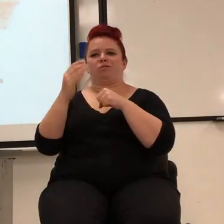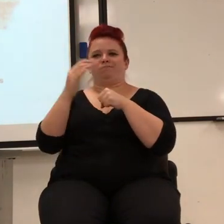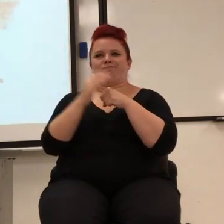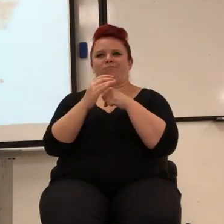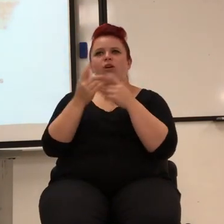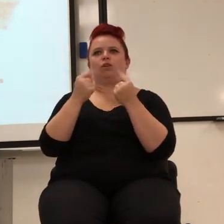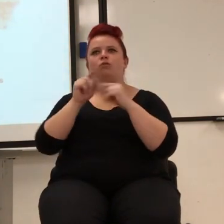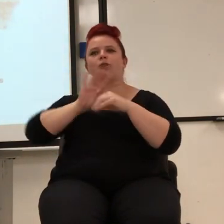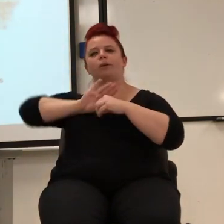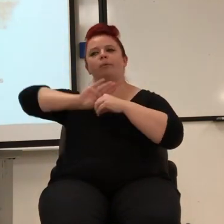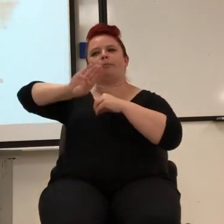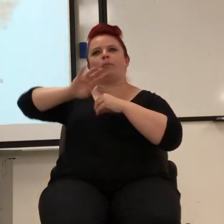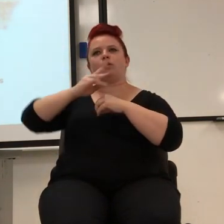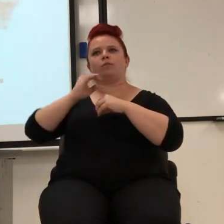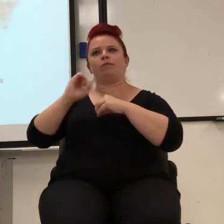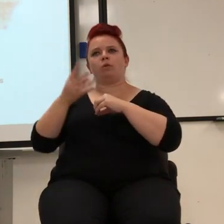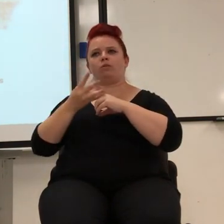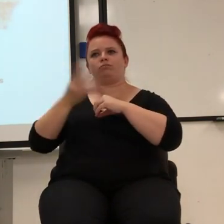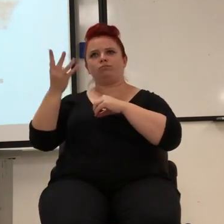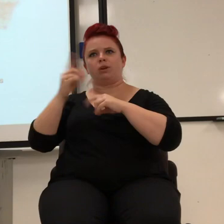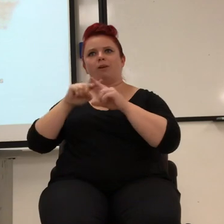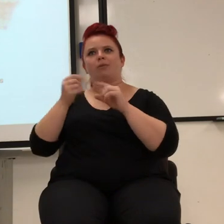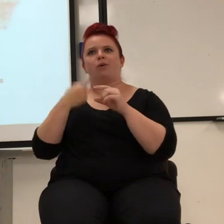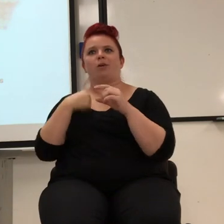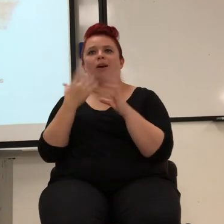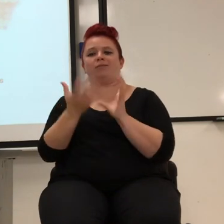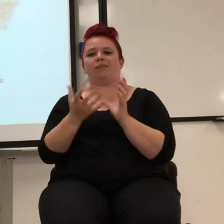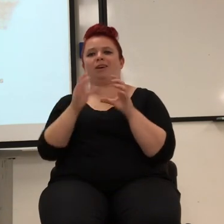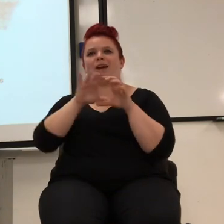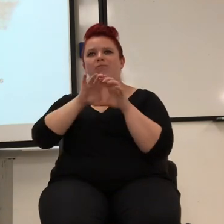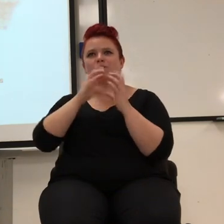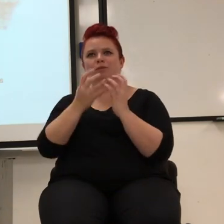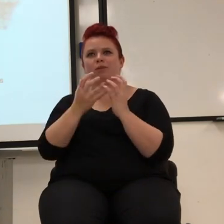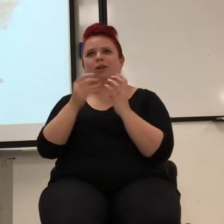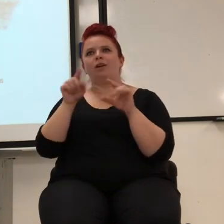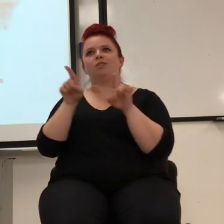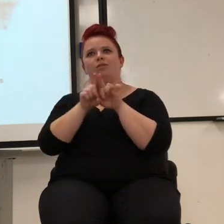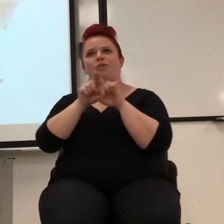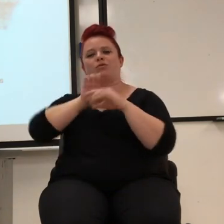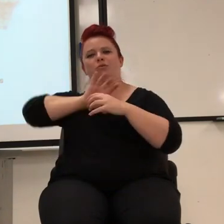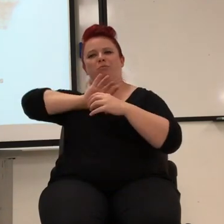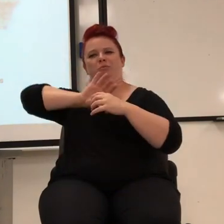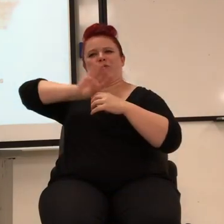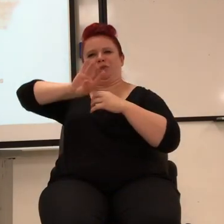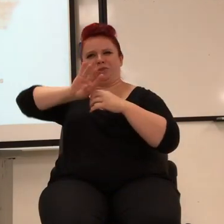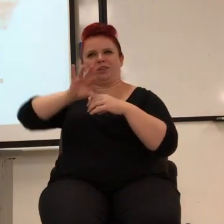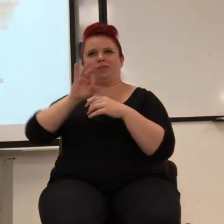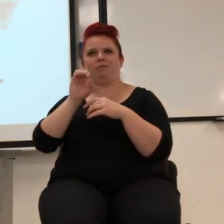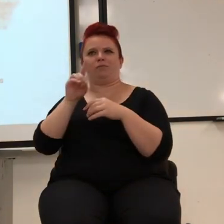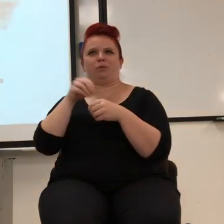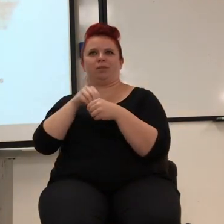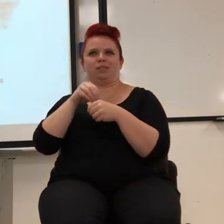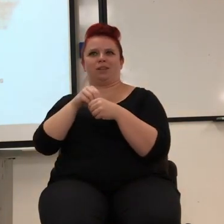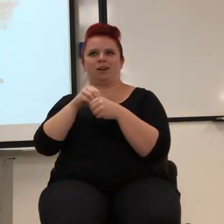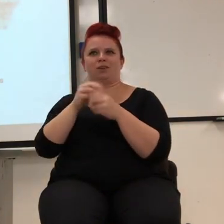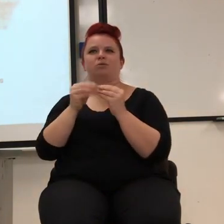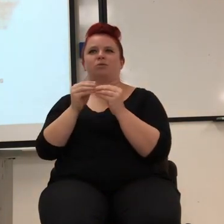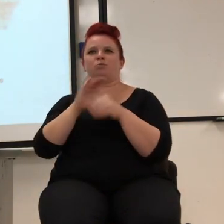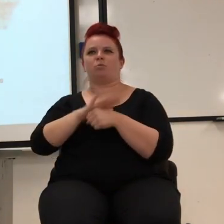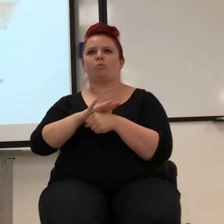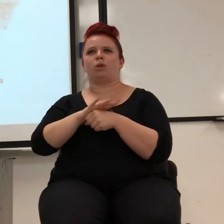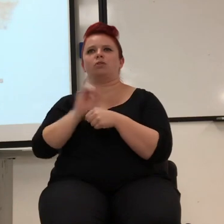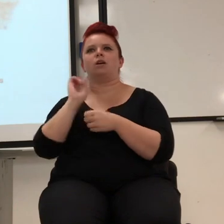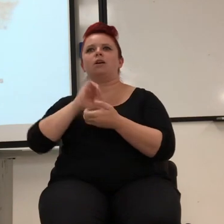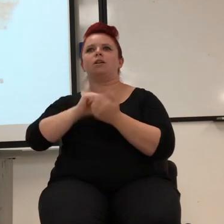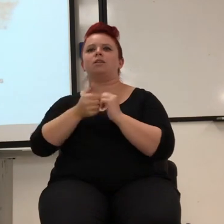but you have a fluid-filled capsule that you're trying to push fluid into. So that adds another thing we have to consider. So this is how you would calculate what we